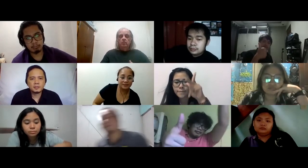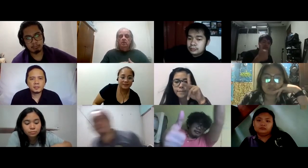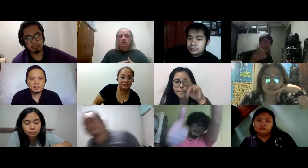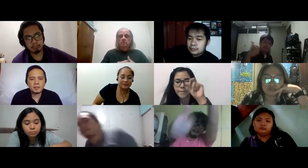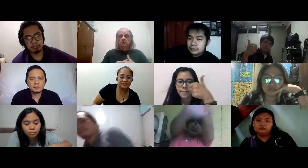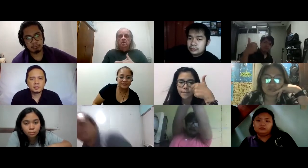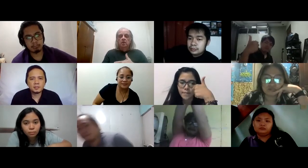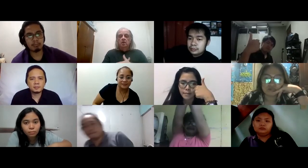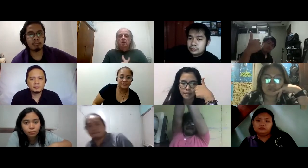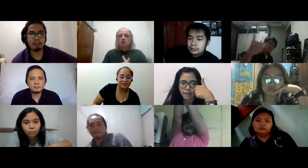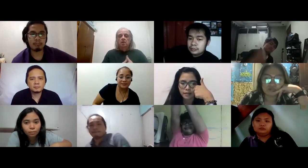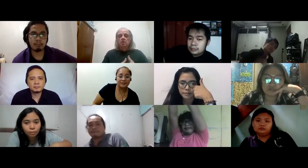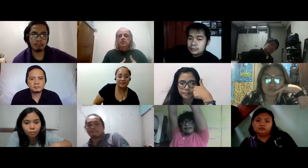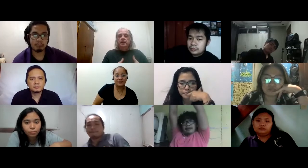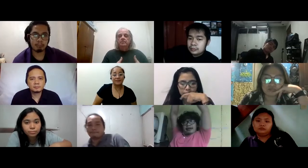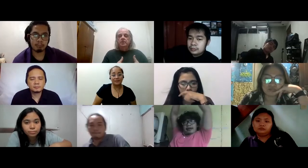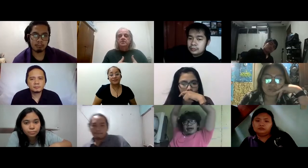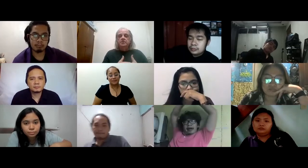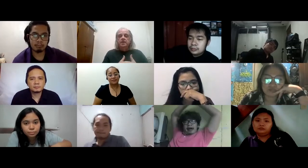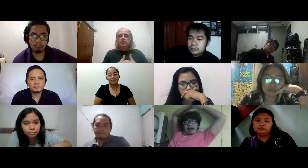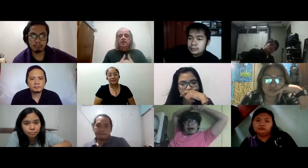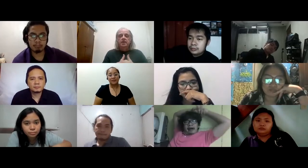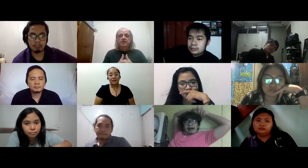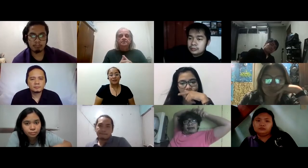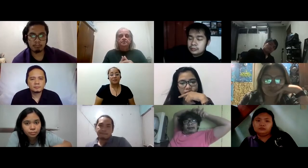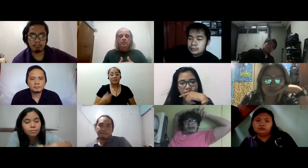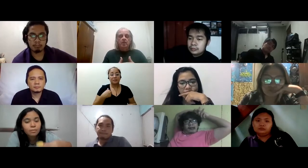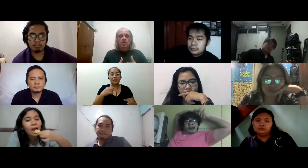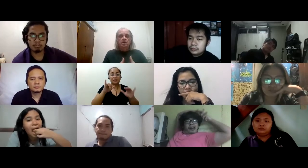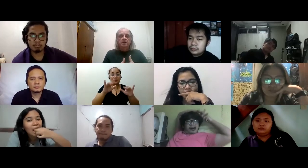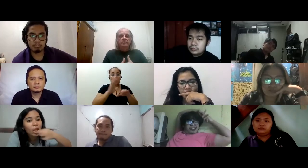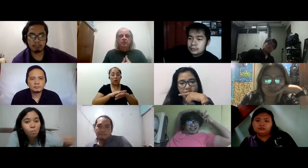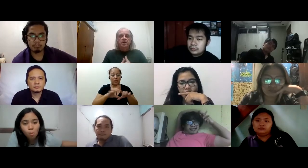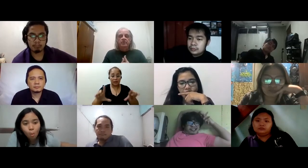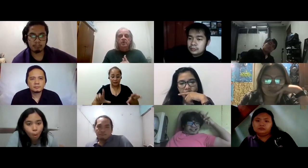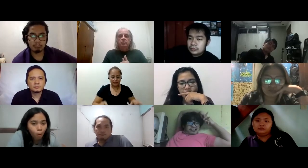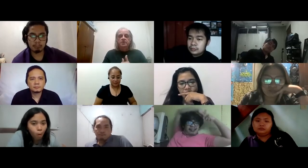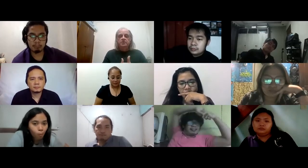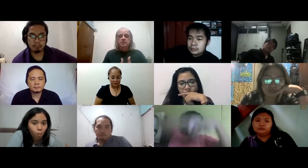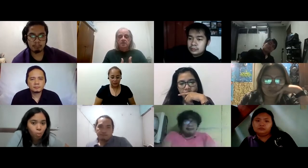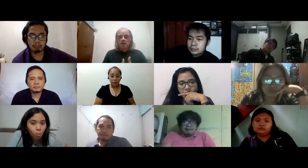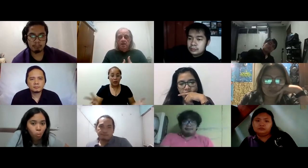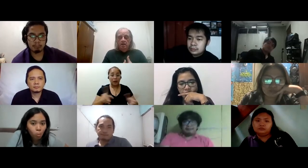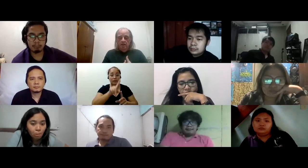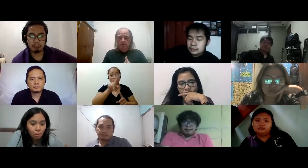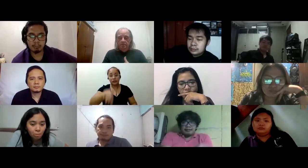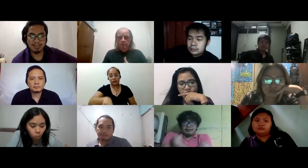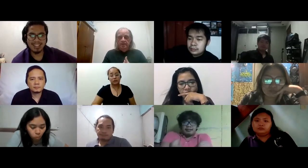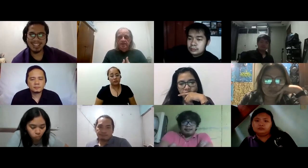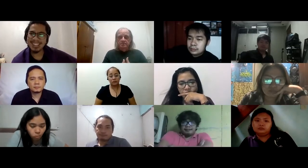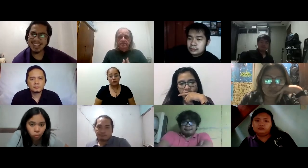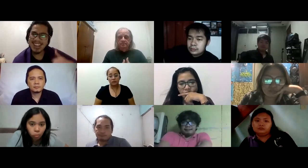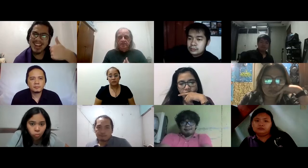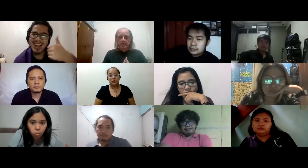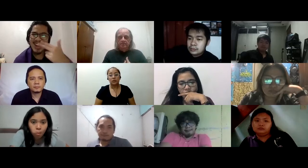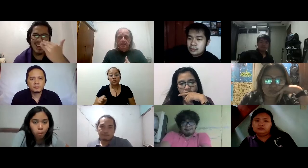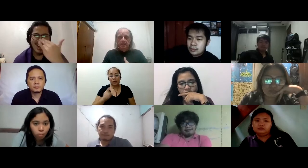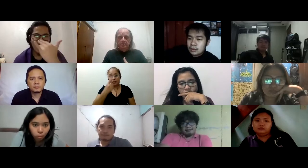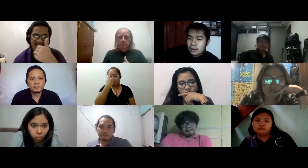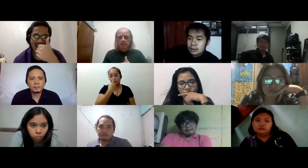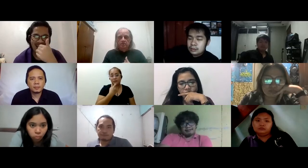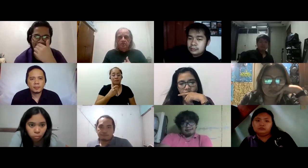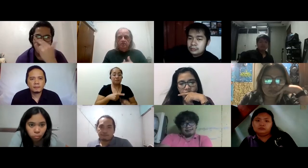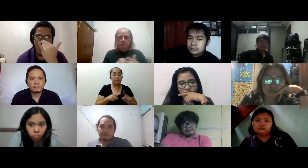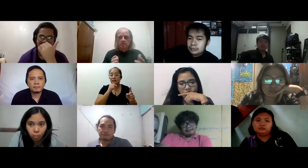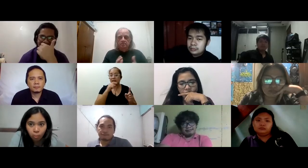Okay, sir, sounds good. Okay, I'm going to stay online, and if you have any questions, you can ask me, but I'm not